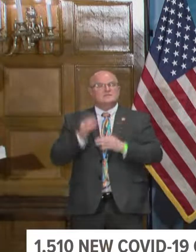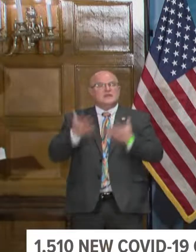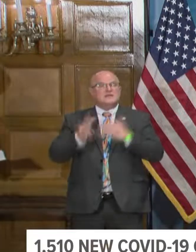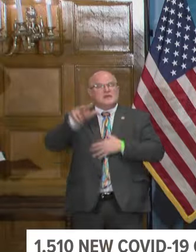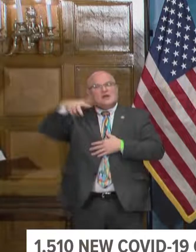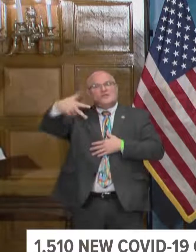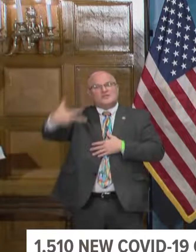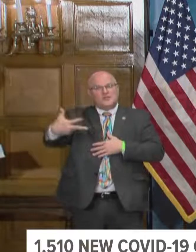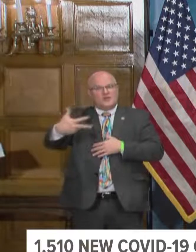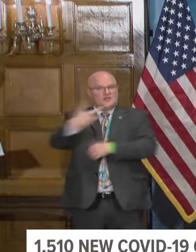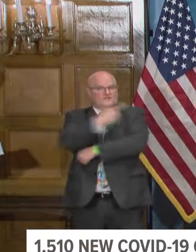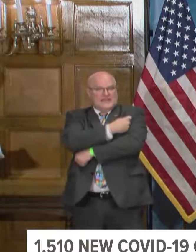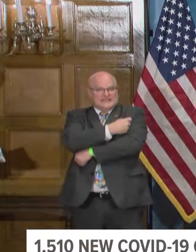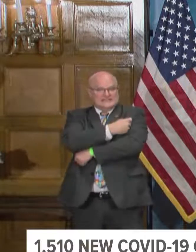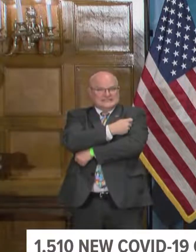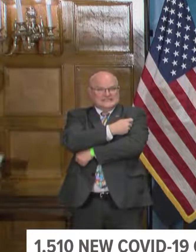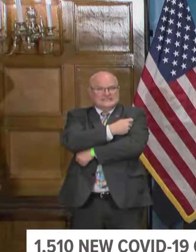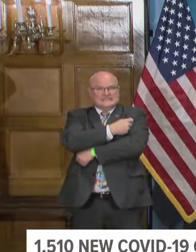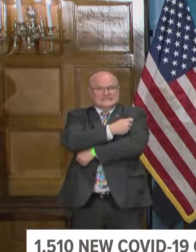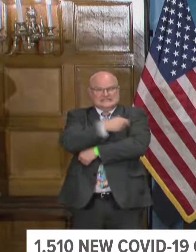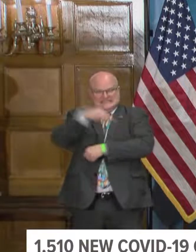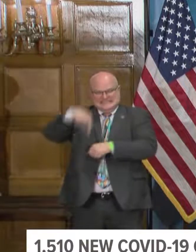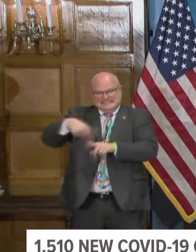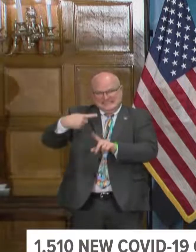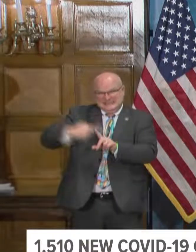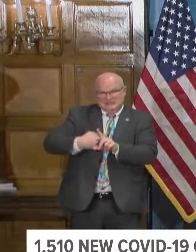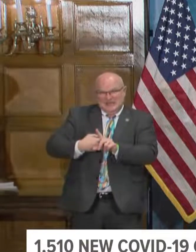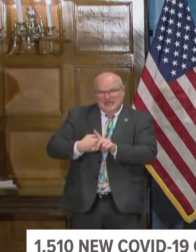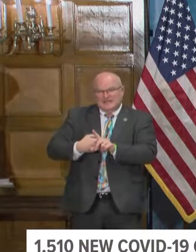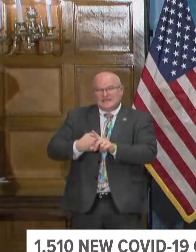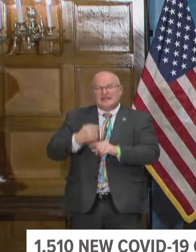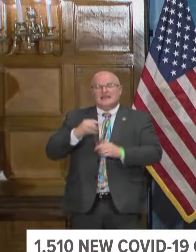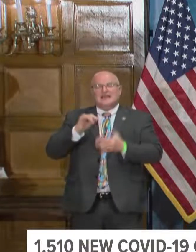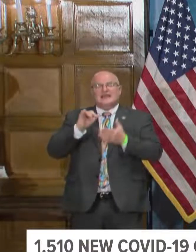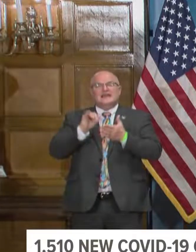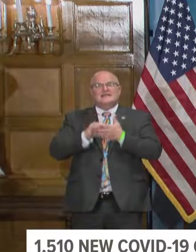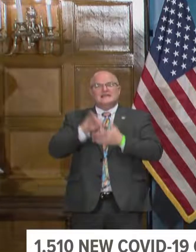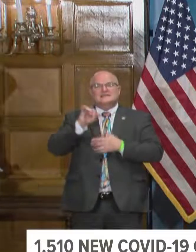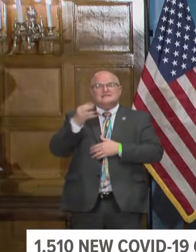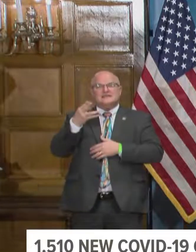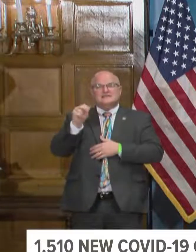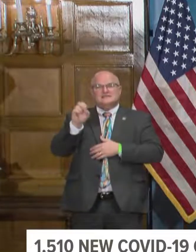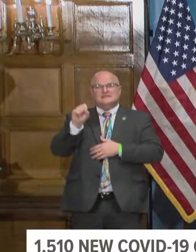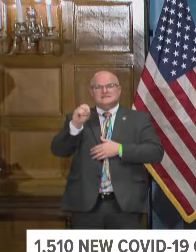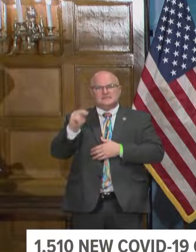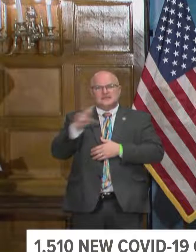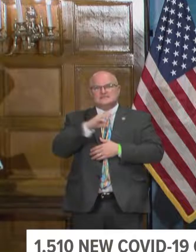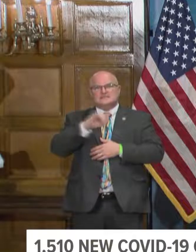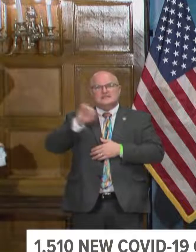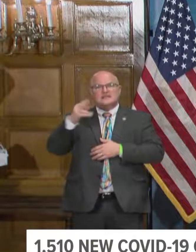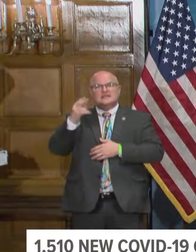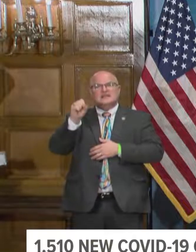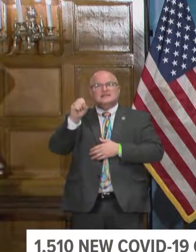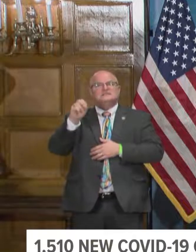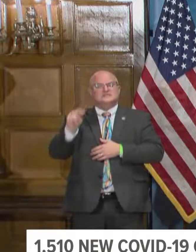that will be available as early as this month, and that is the Johnson & Johnson or Janssen vaccine, which is a single-dose